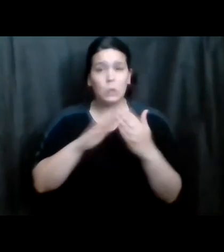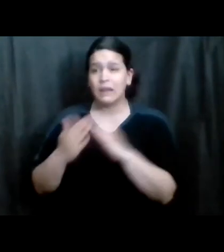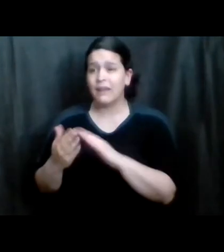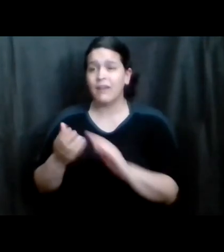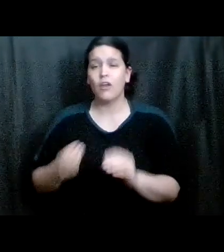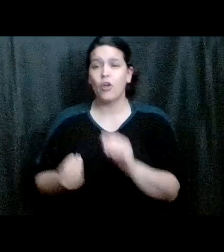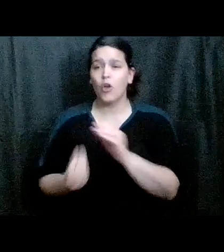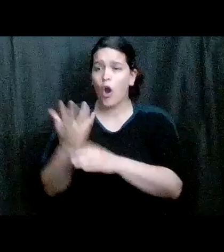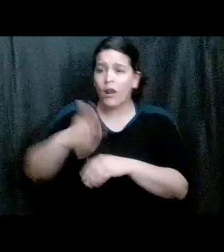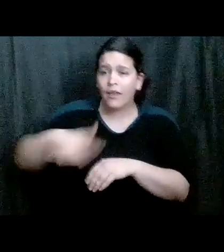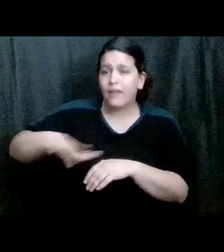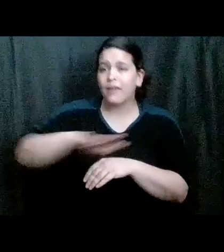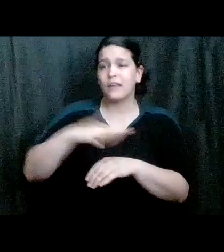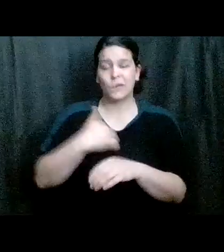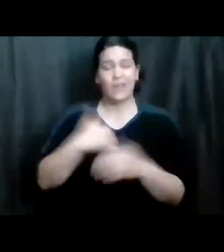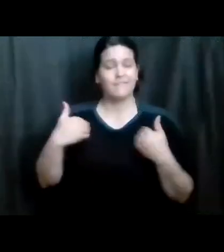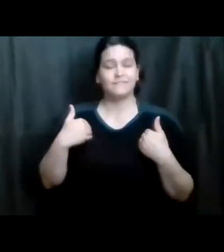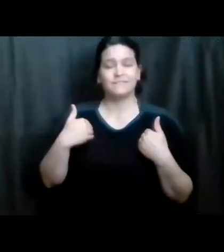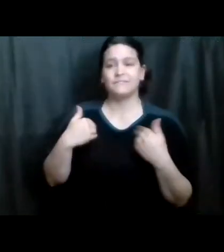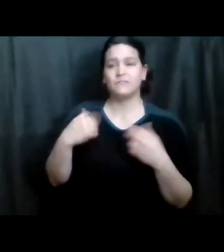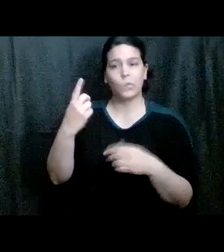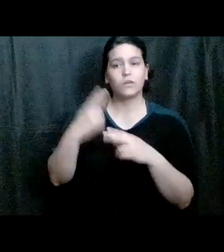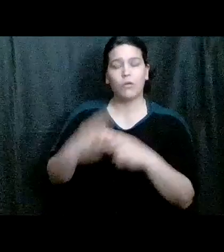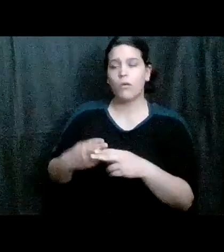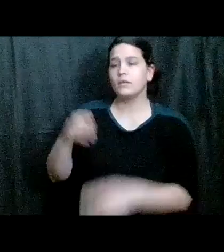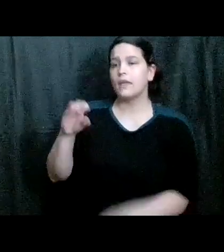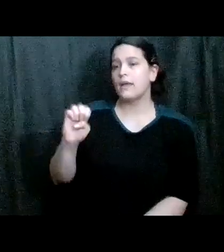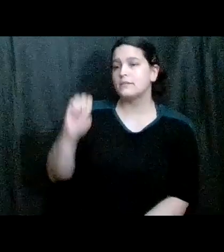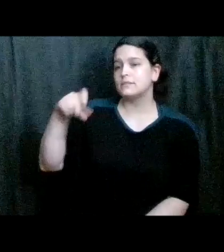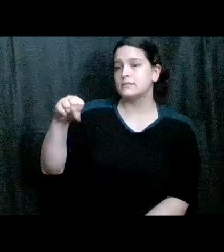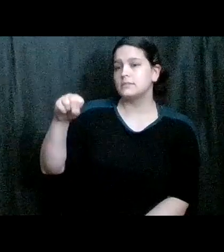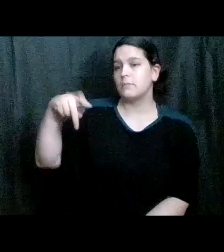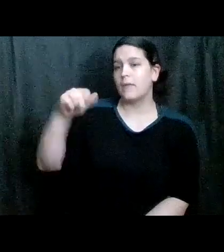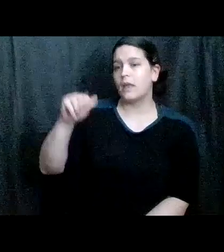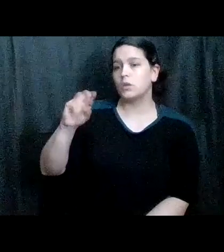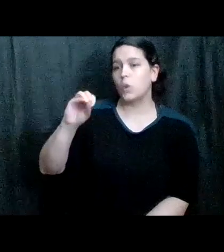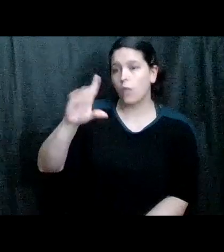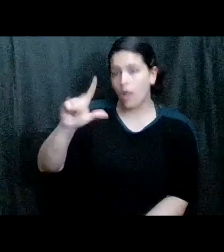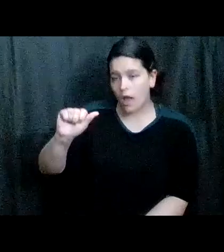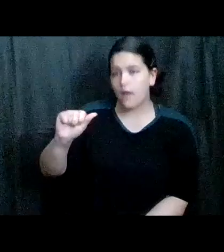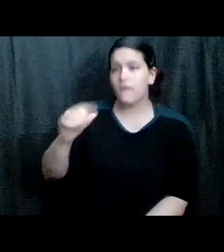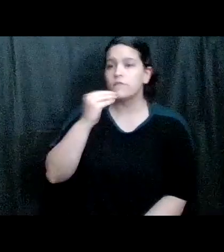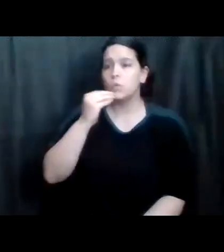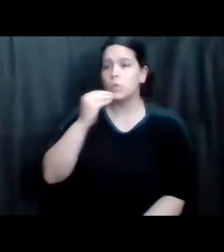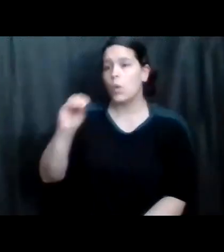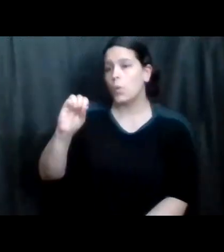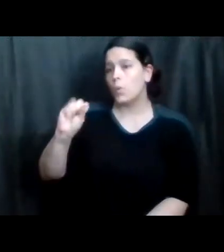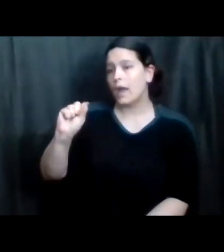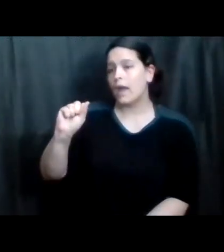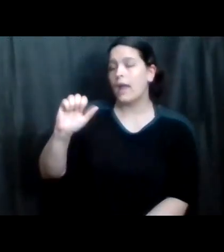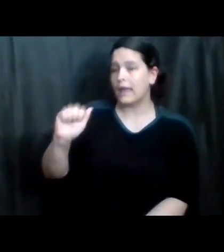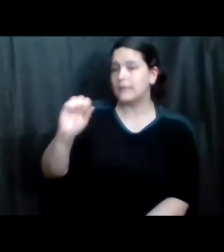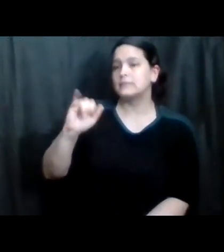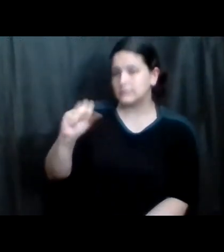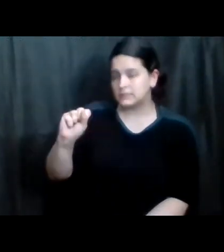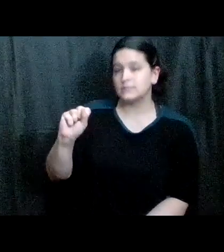called the Española Healing Foods Oasis, a project we've been working on with community for about 5 years now. So getting that up